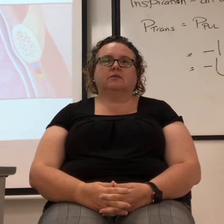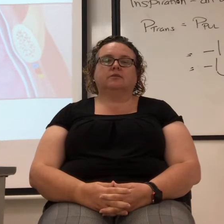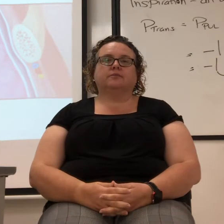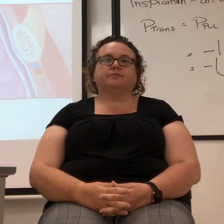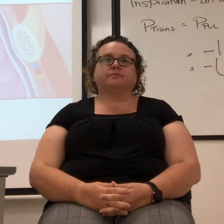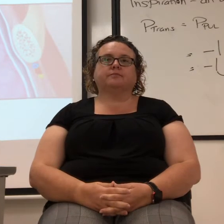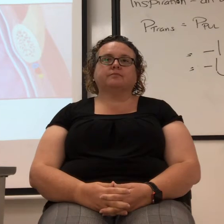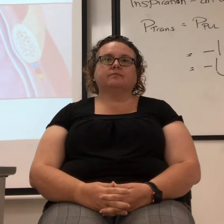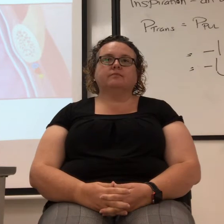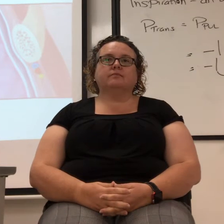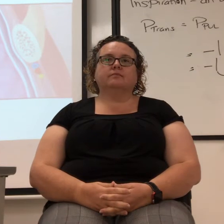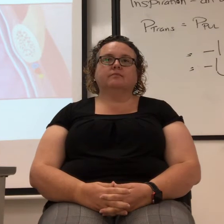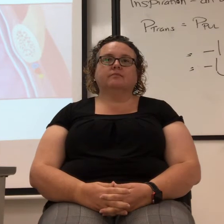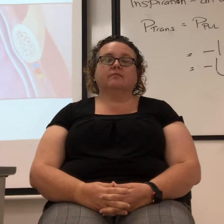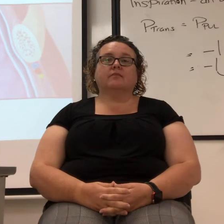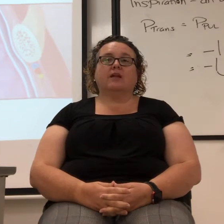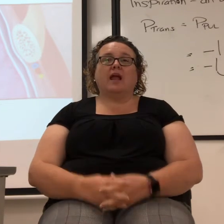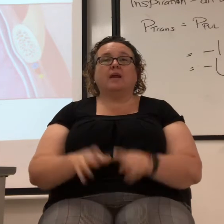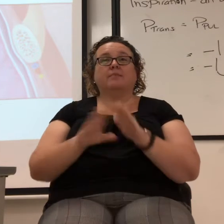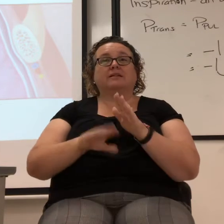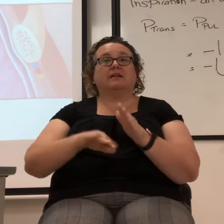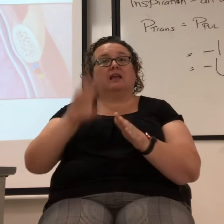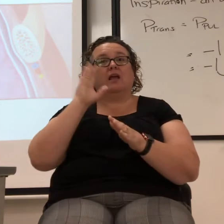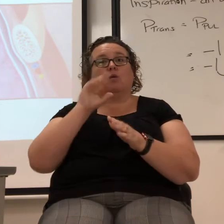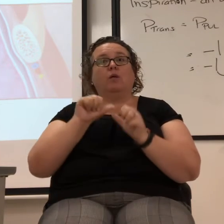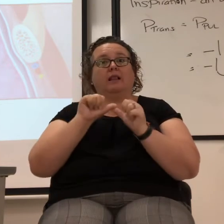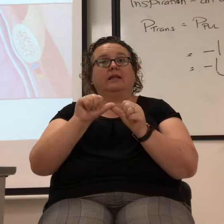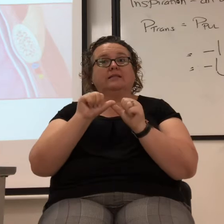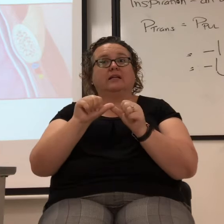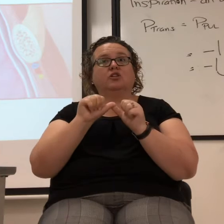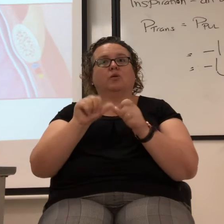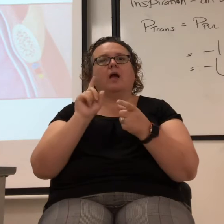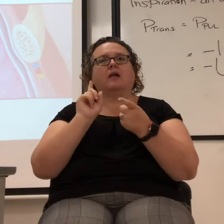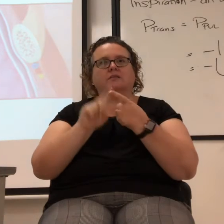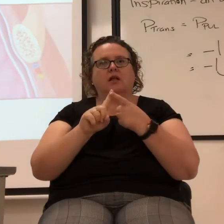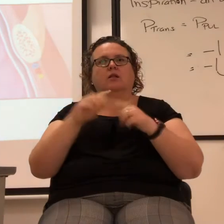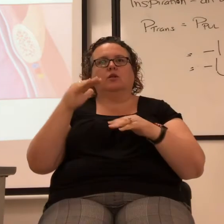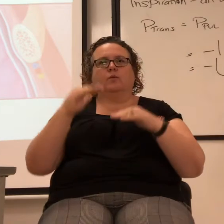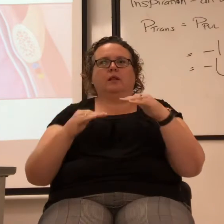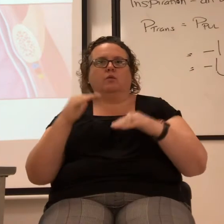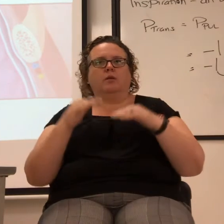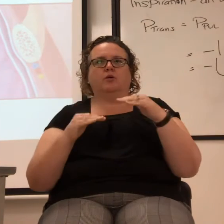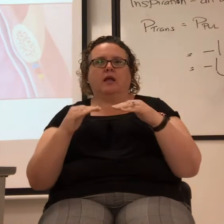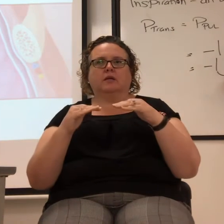And basically, it'll keep rushing in until you equilibrate.